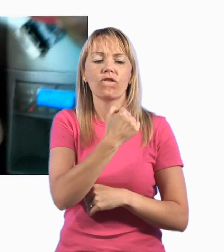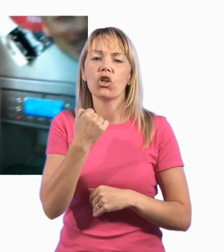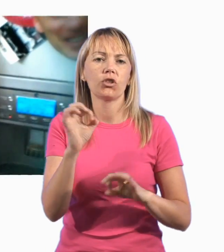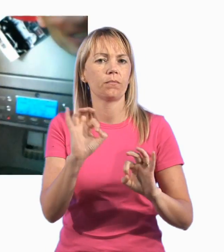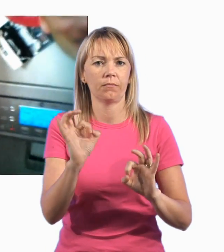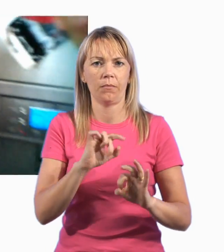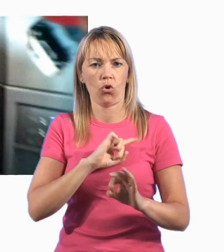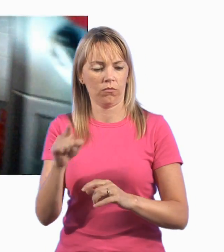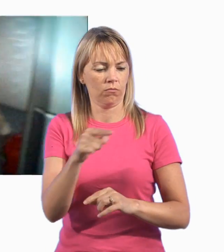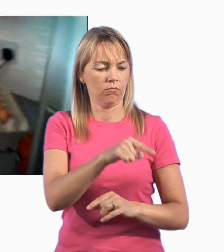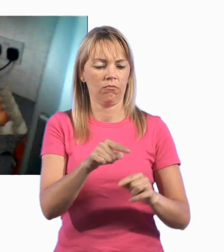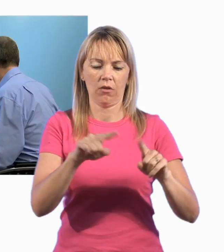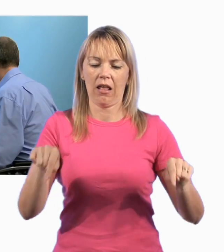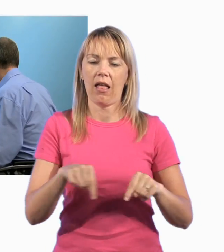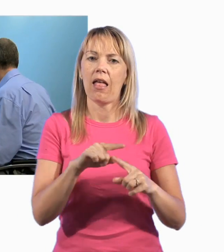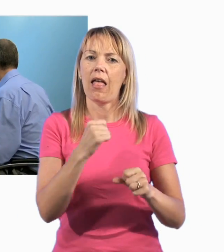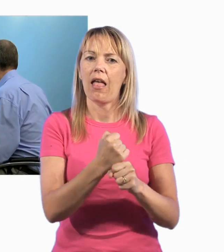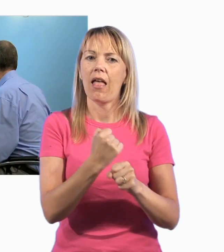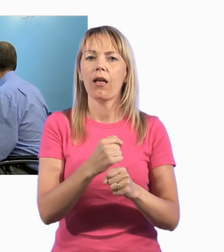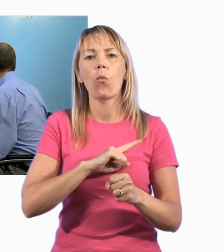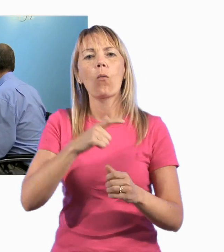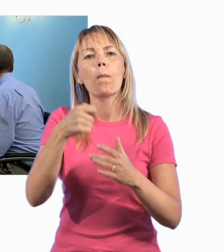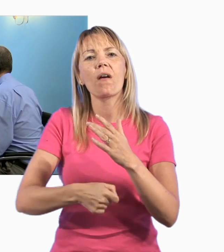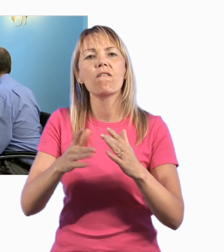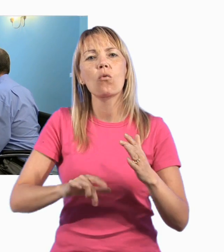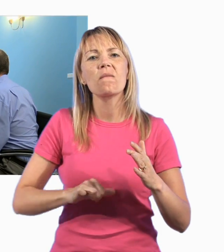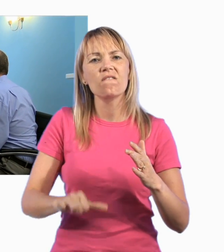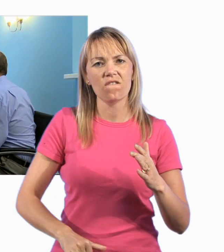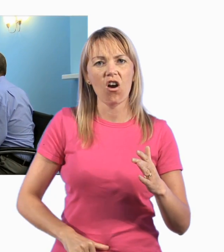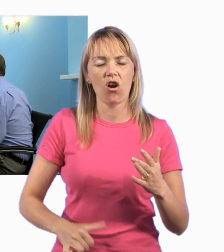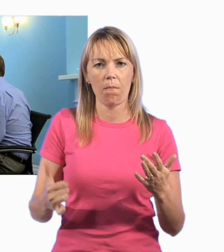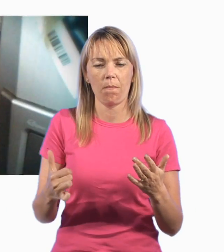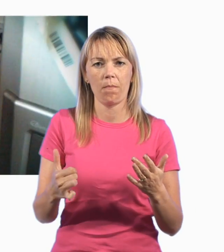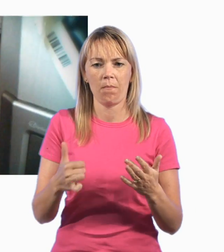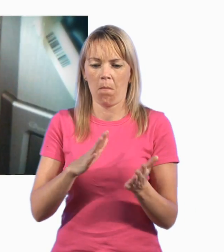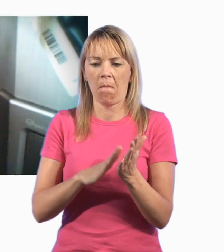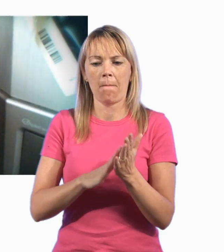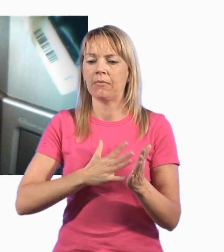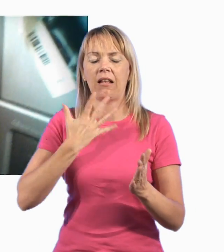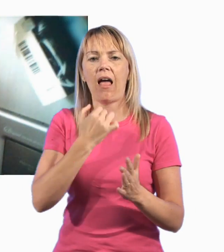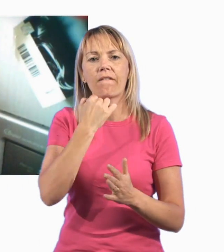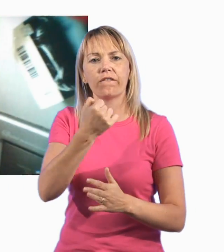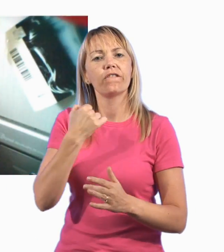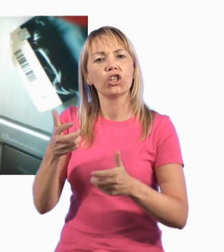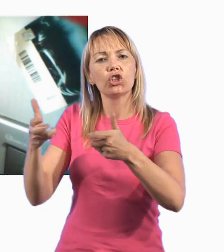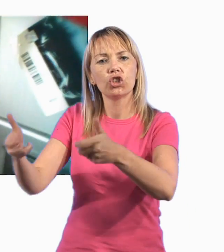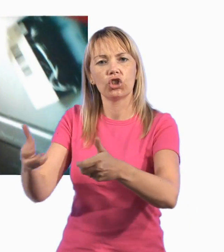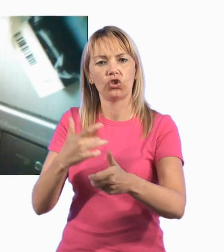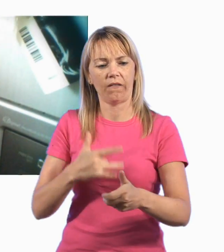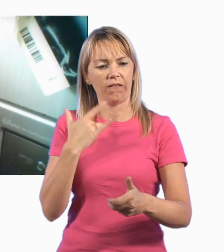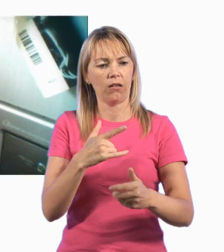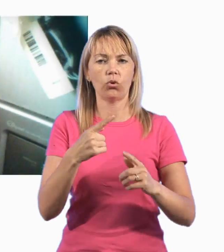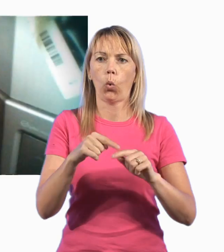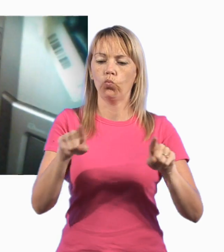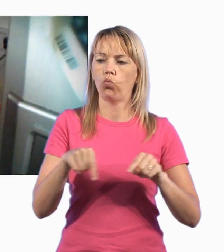over here. We get these from the farm, they're free range. Mum doesn't like them in the fridge, she likes to cook them at room